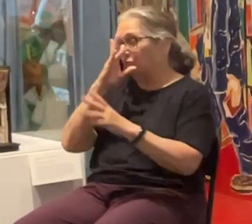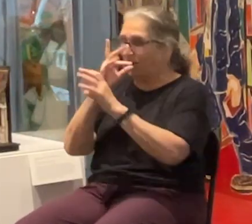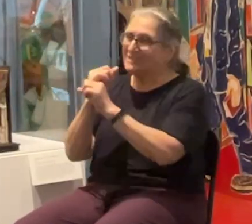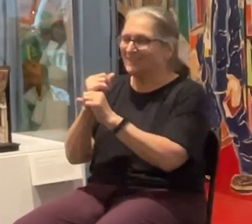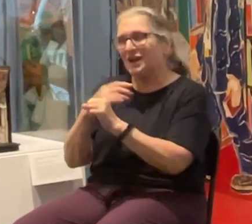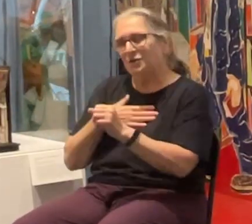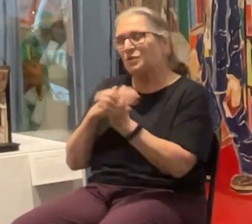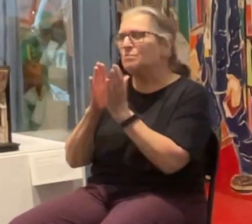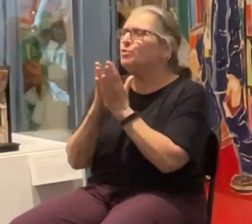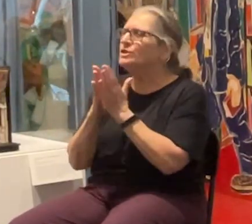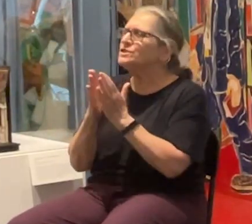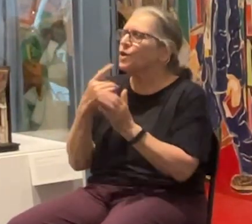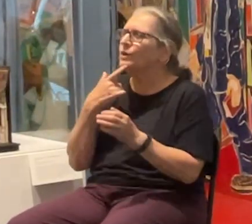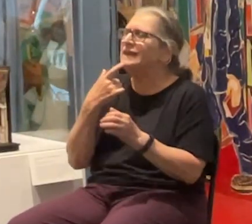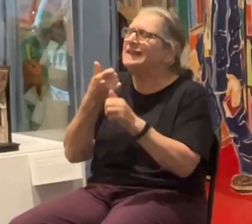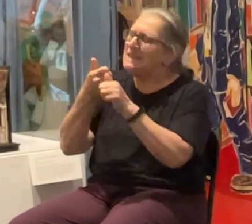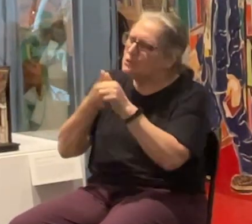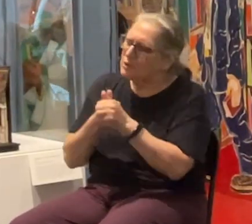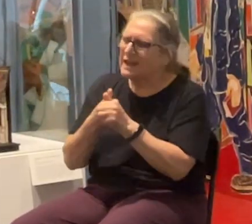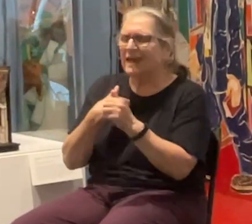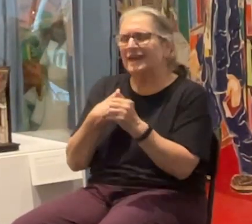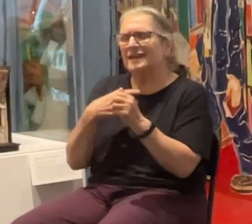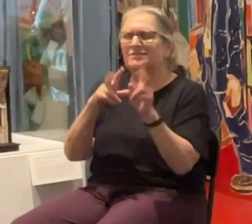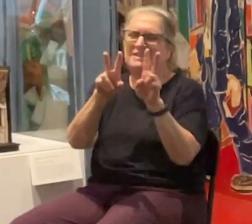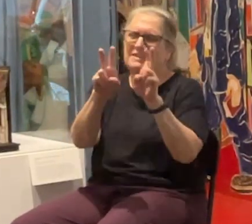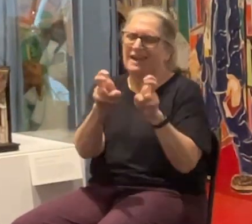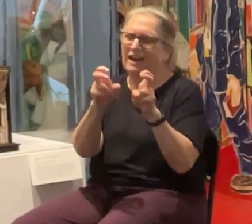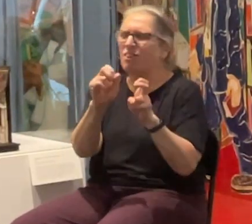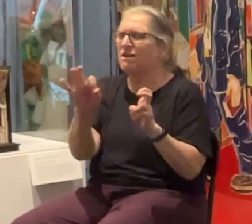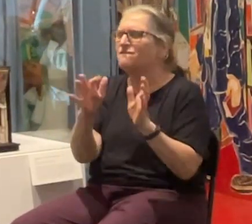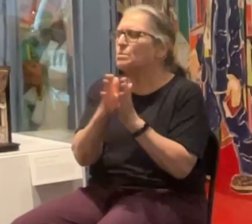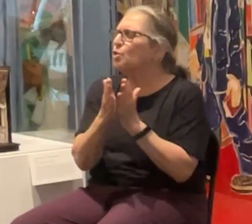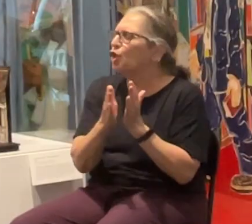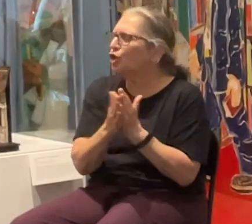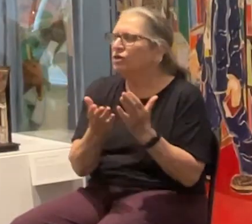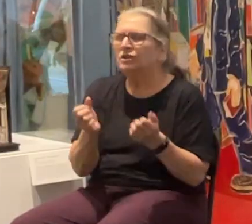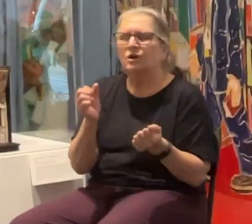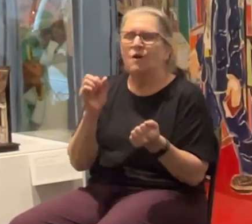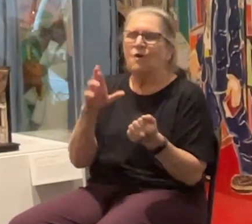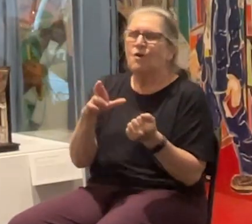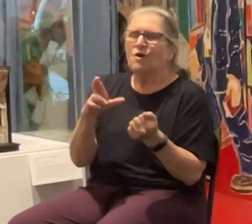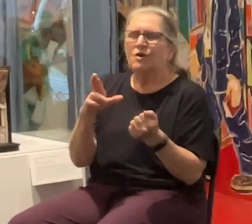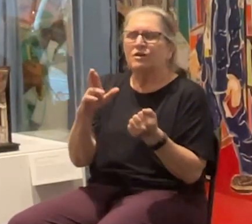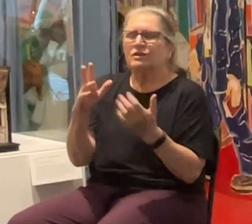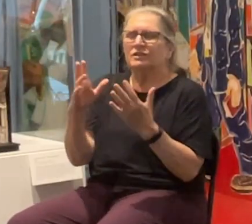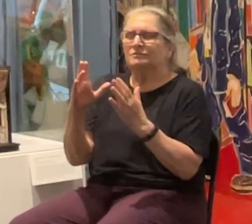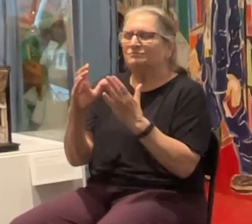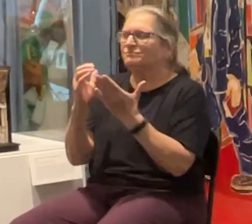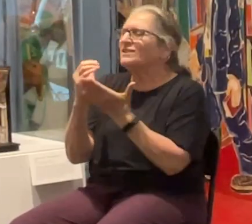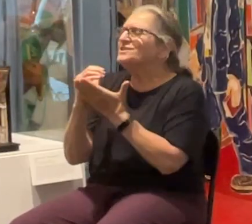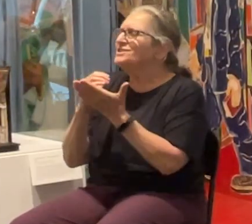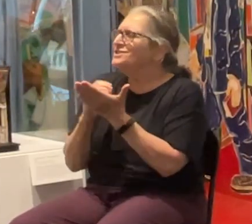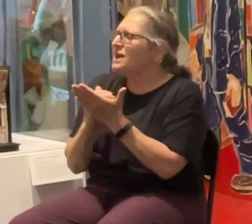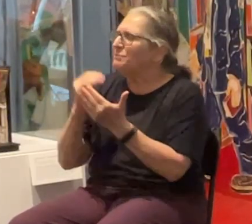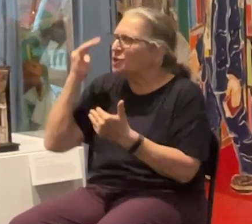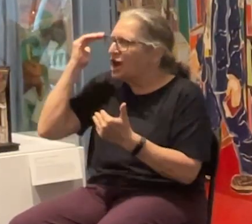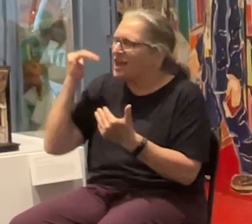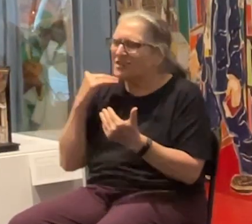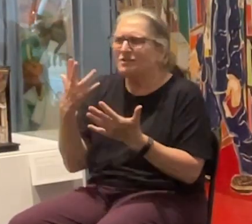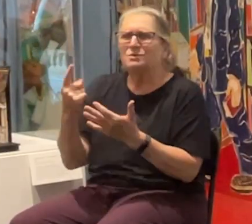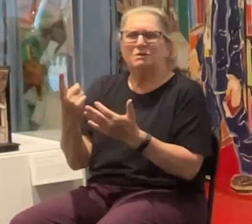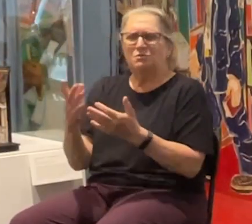like the title page of a book, so you'd get the kind of a title or maybe a chapter heading, so there'd be one little bit of text, found